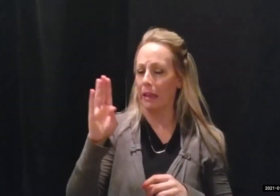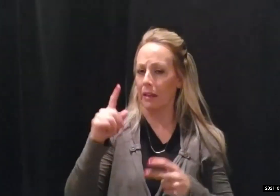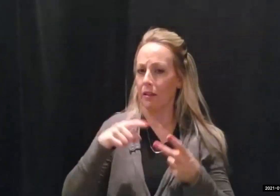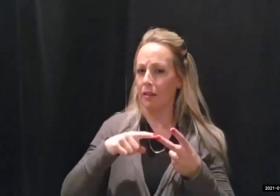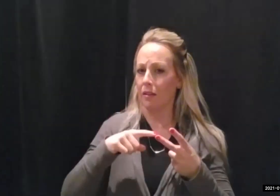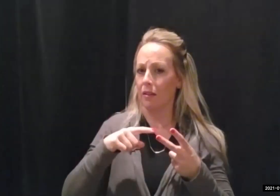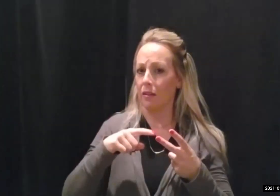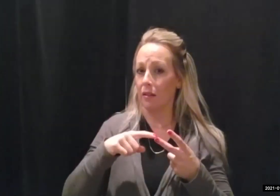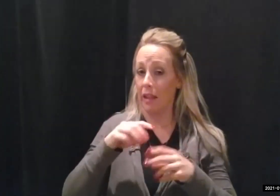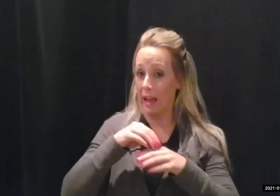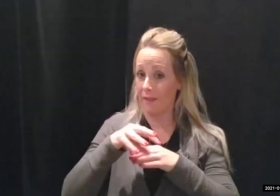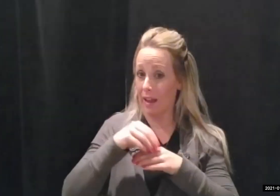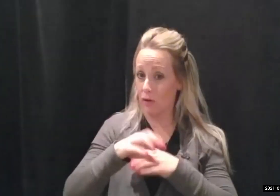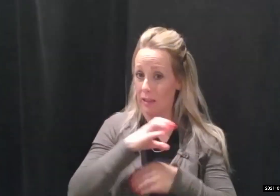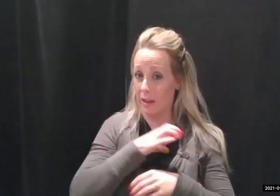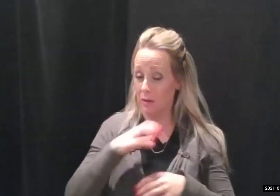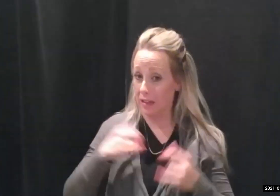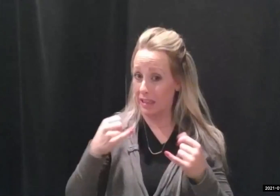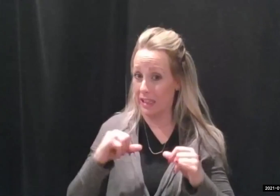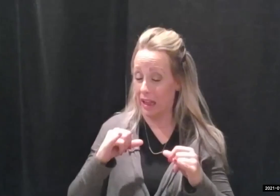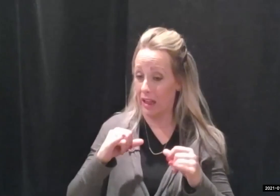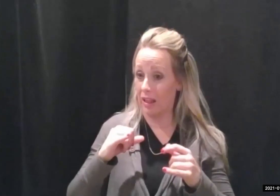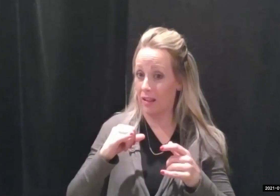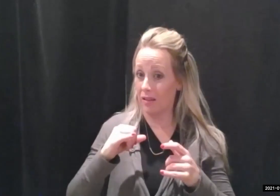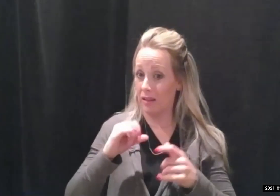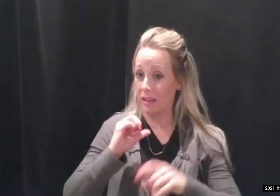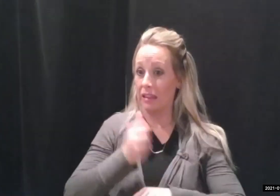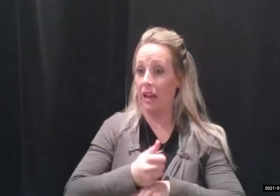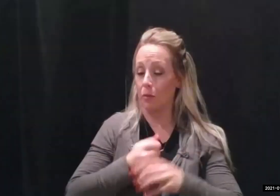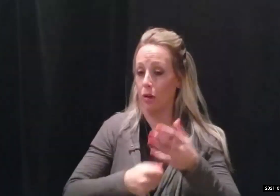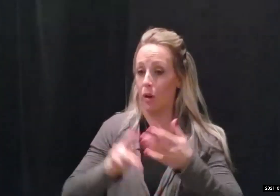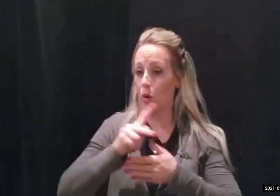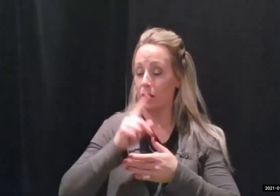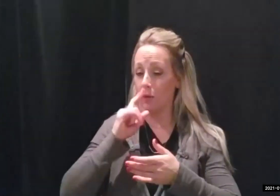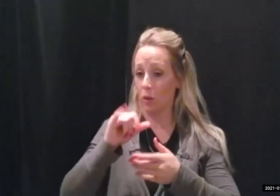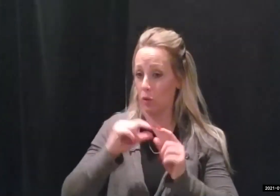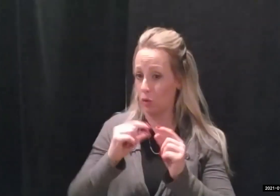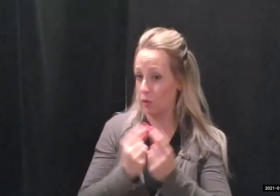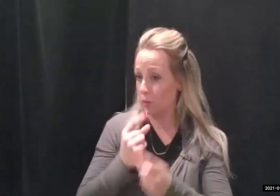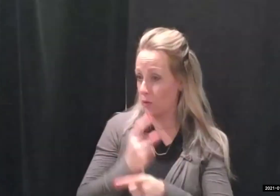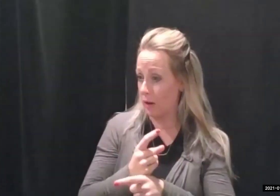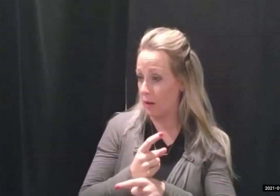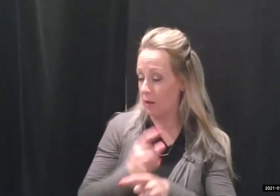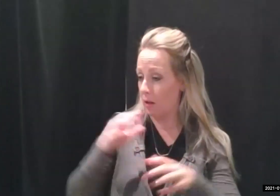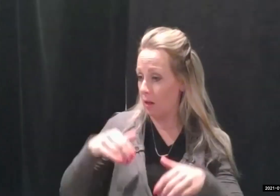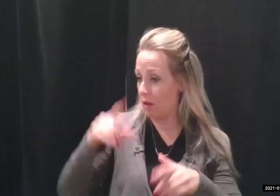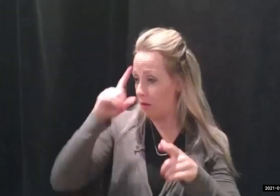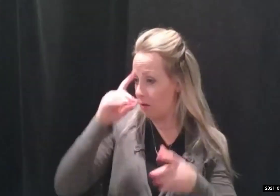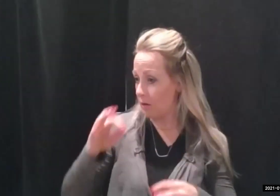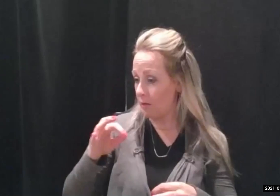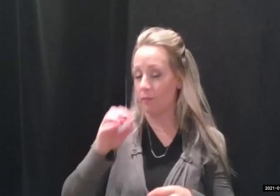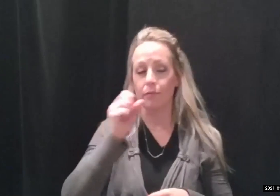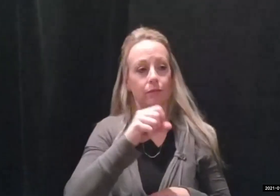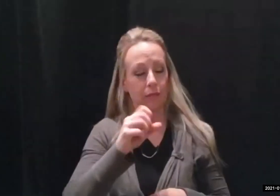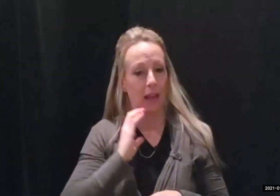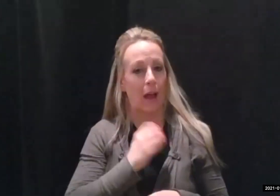advisory council was still working on setting priorities for these groups. Yes, the Iowa Infectious